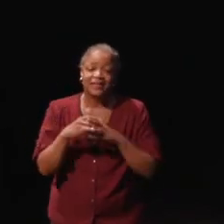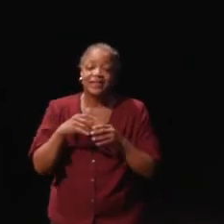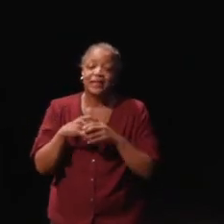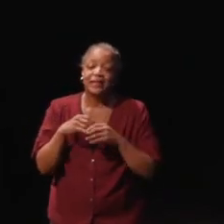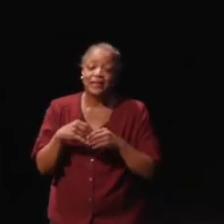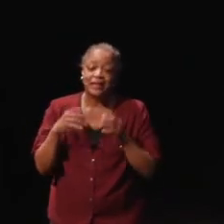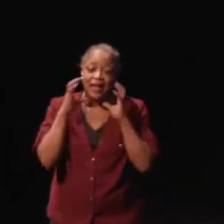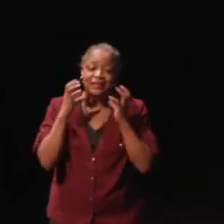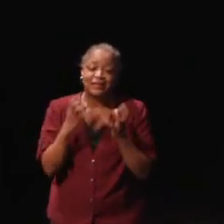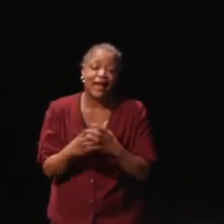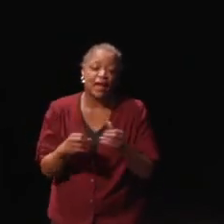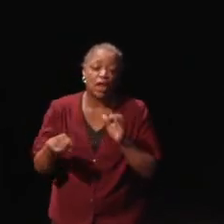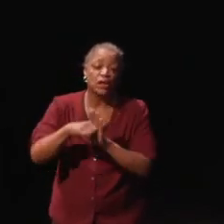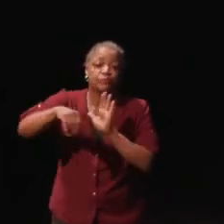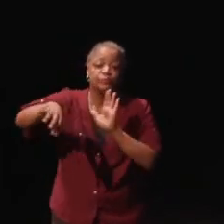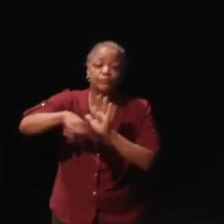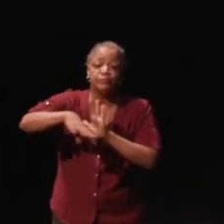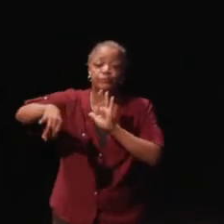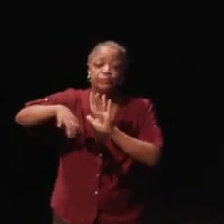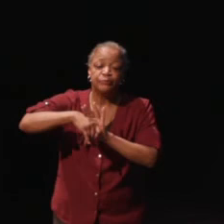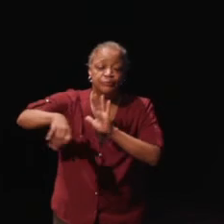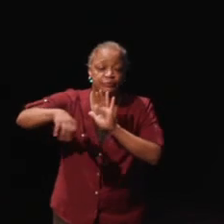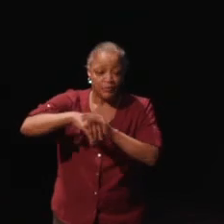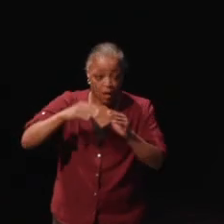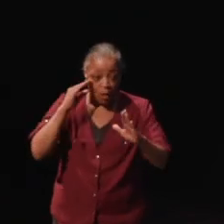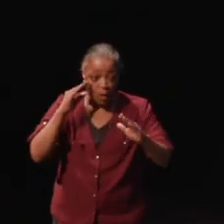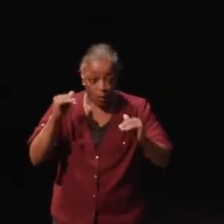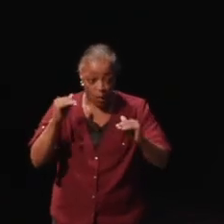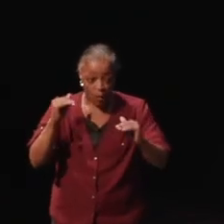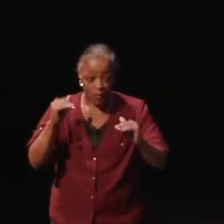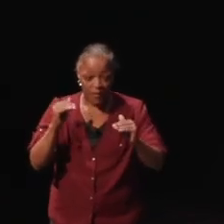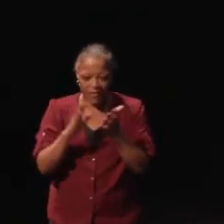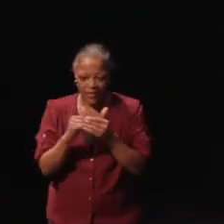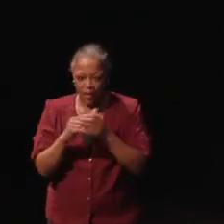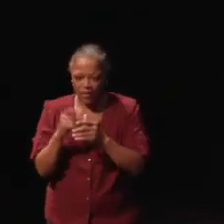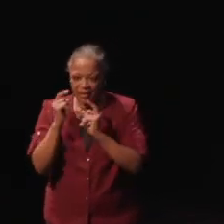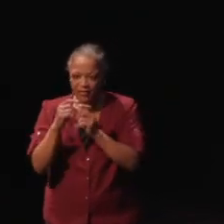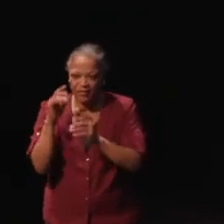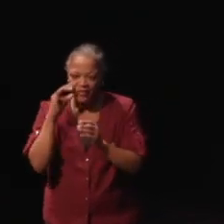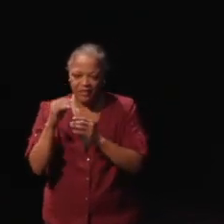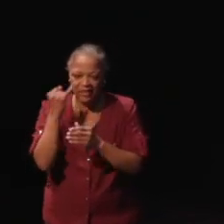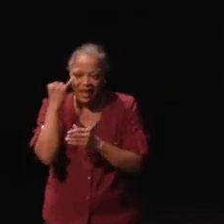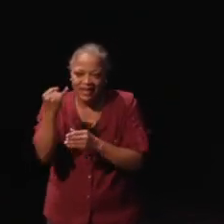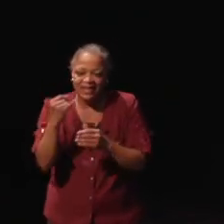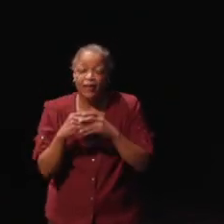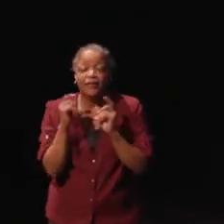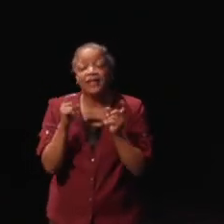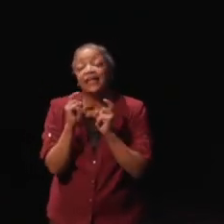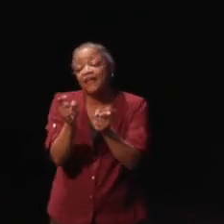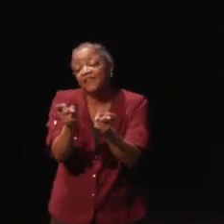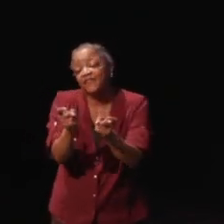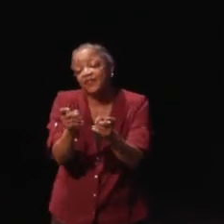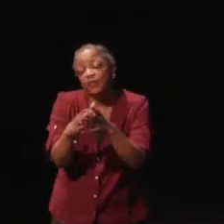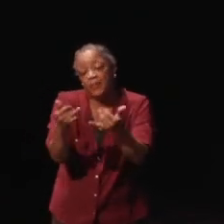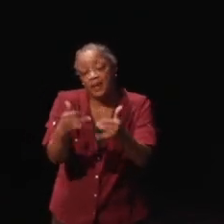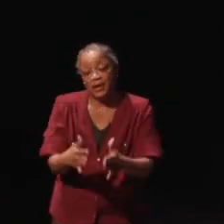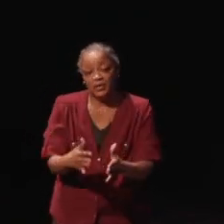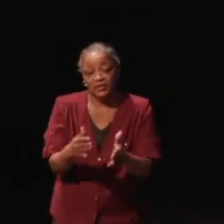like that's what I hope would just instill the image of getting a gift for our players.